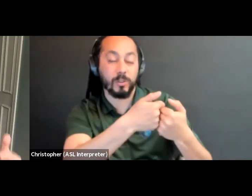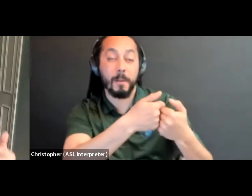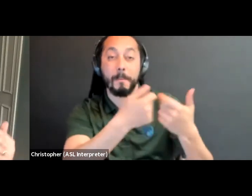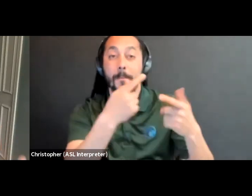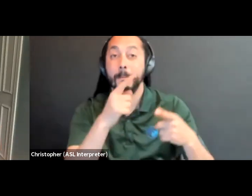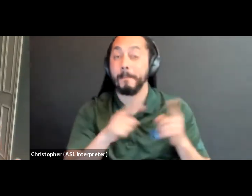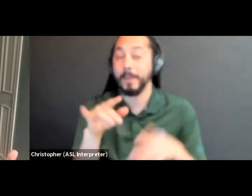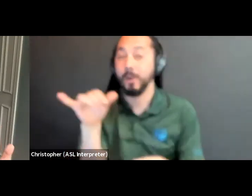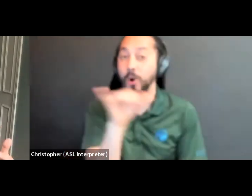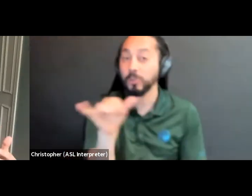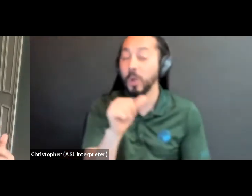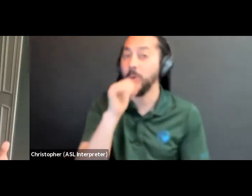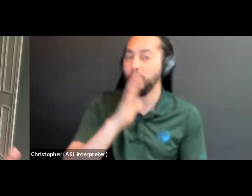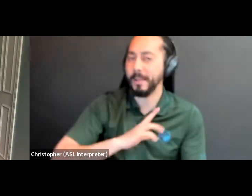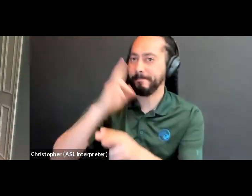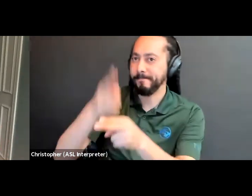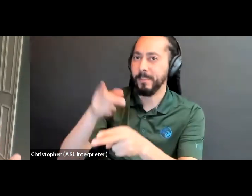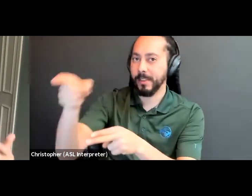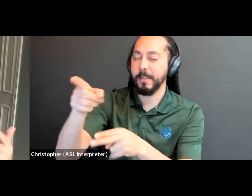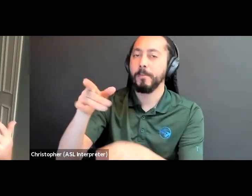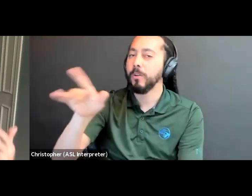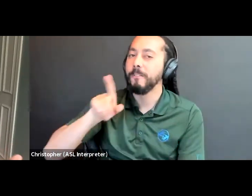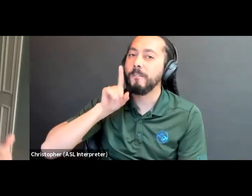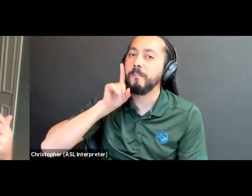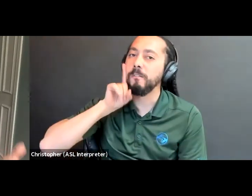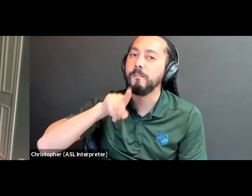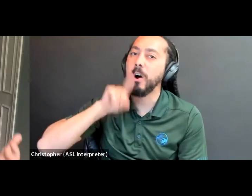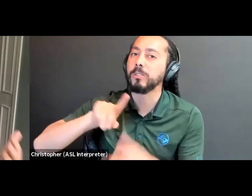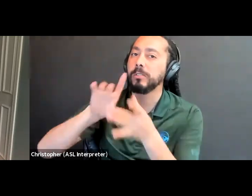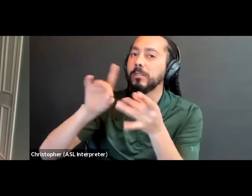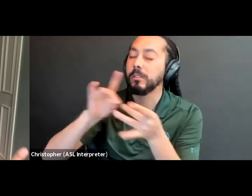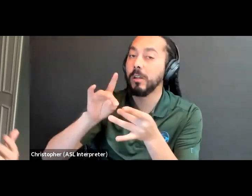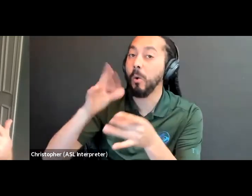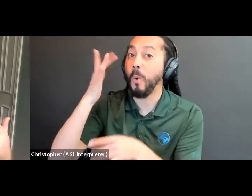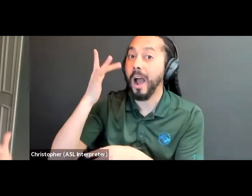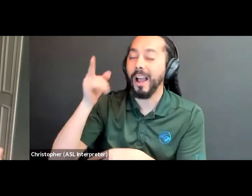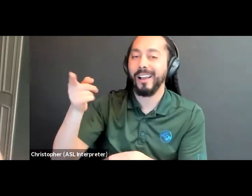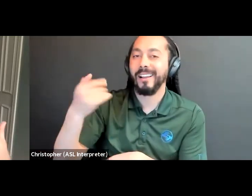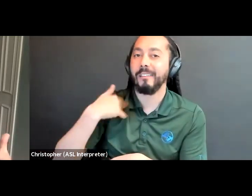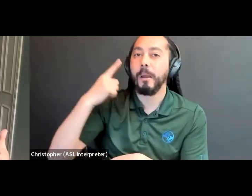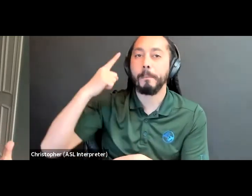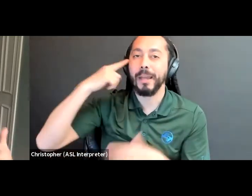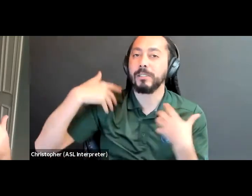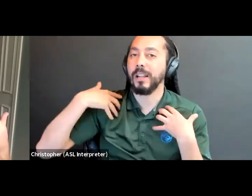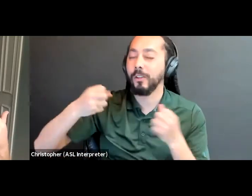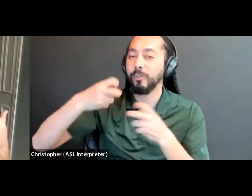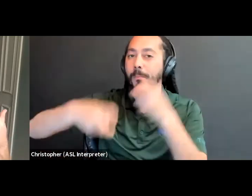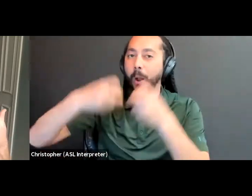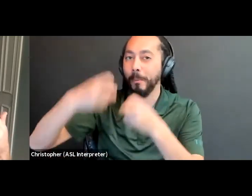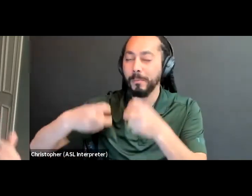Women have also been accused of making false allegation due to mental health problem. So they've been seen